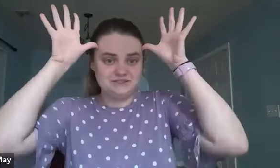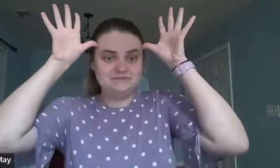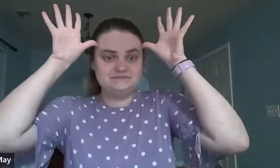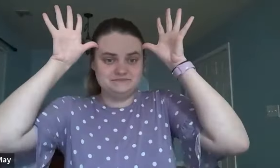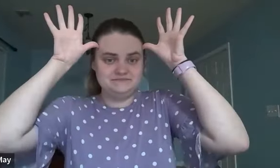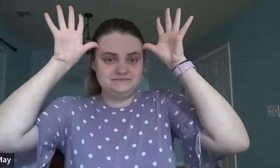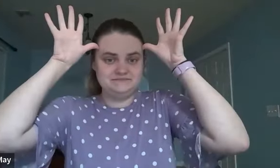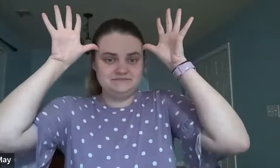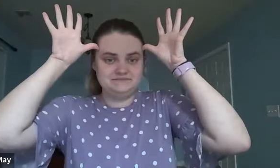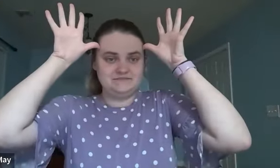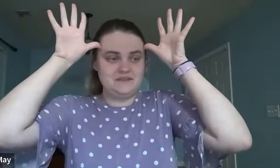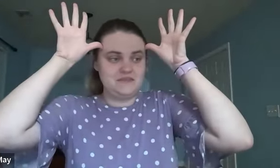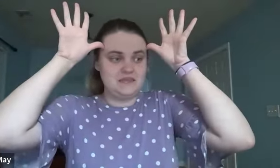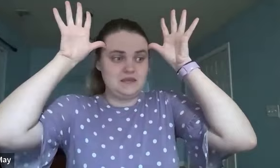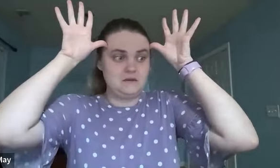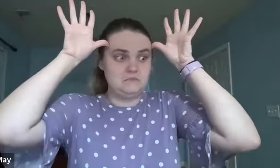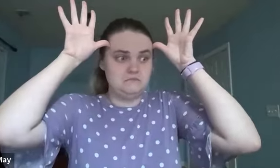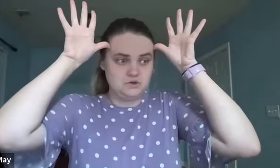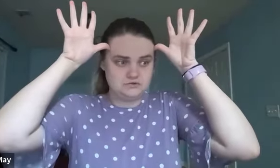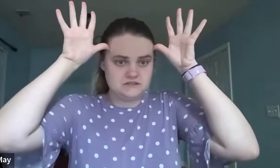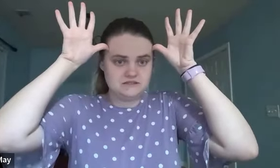deer. And then moose,